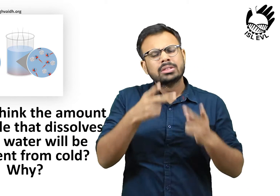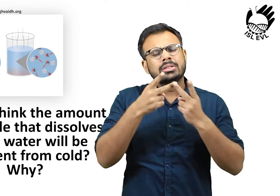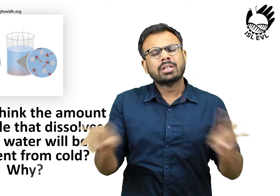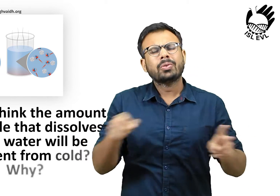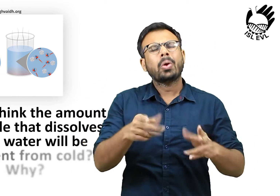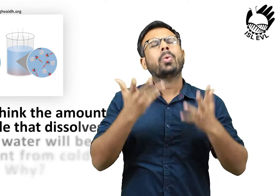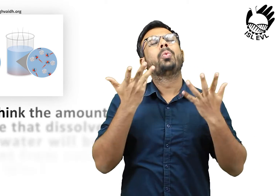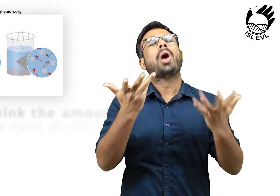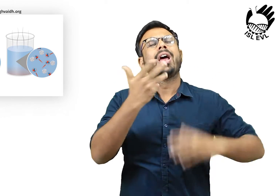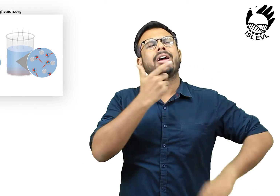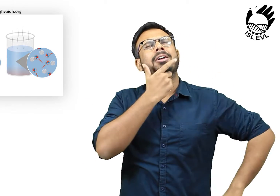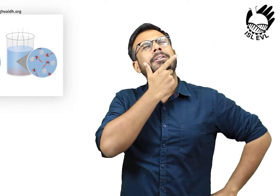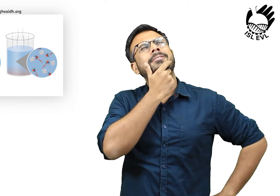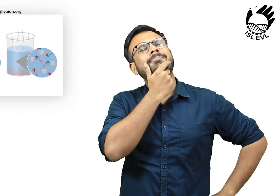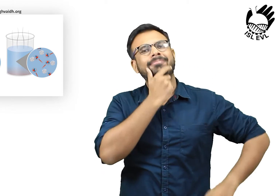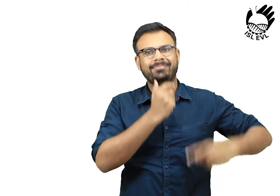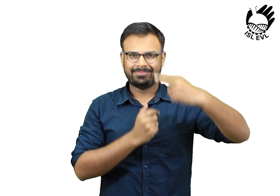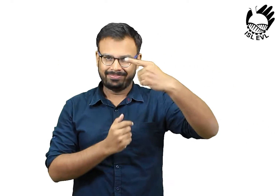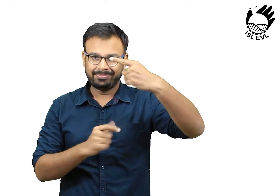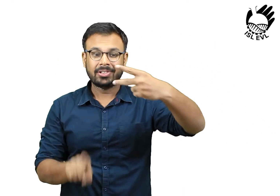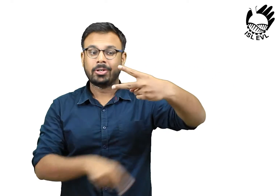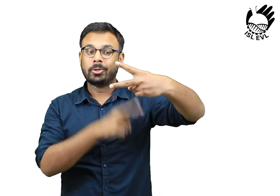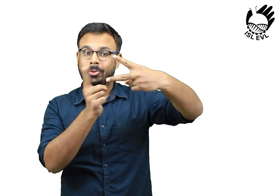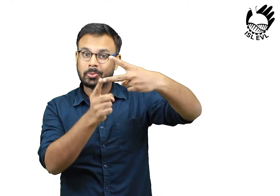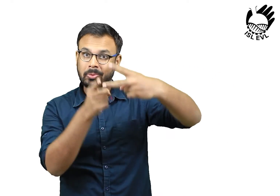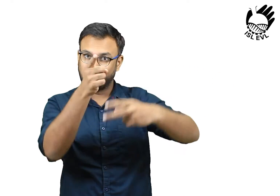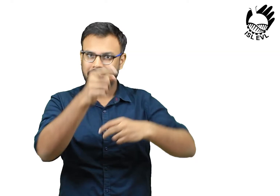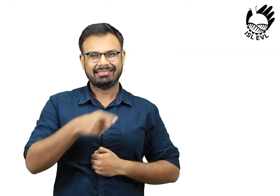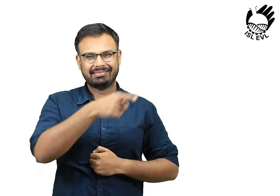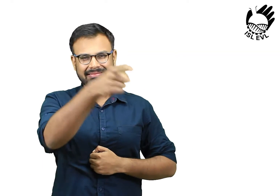Before beginning, let's address the following questions.